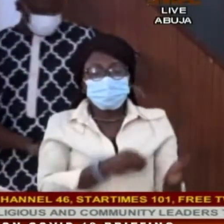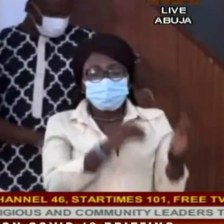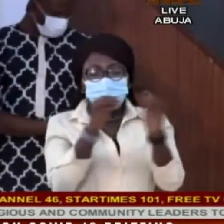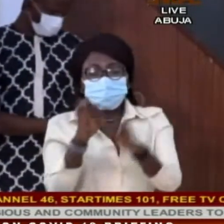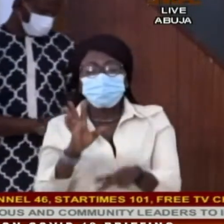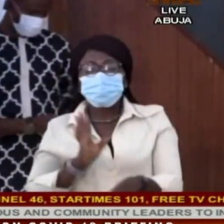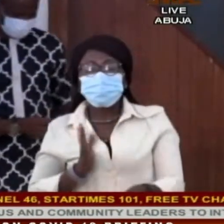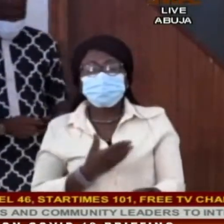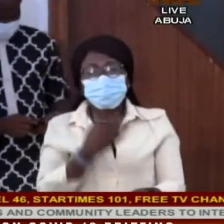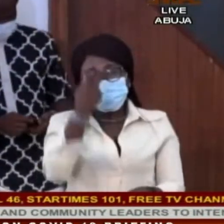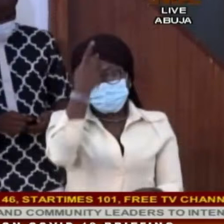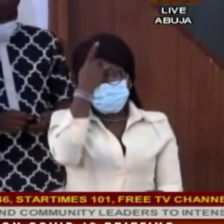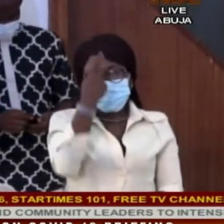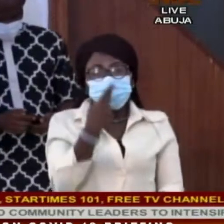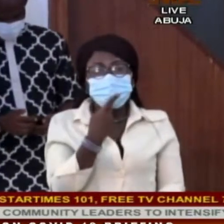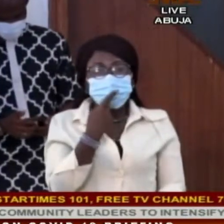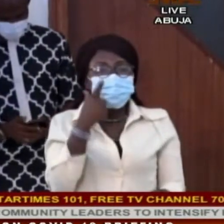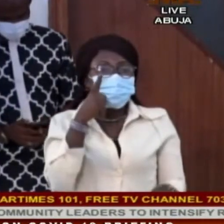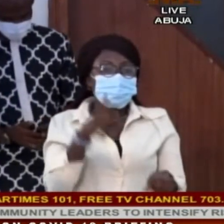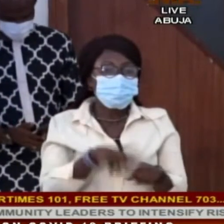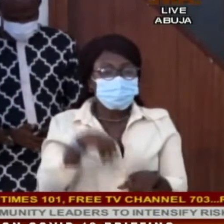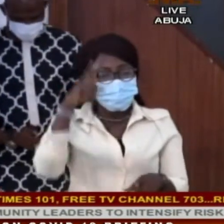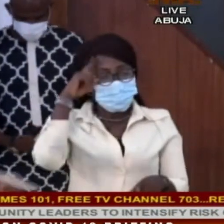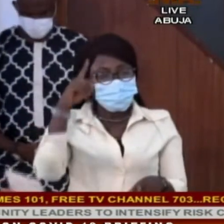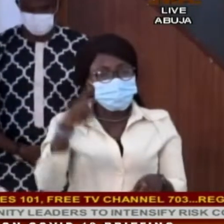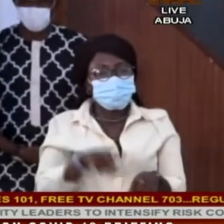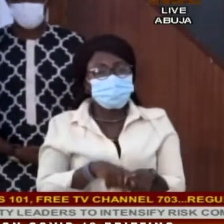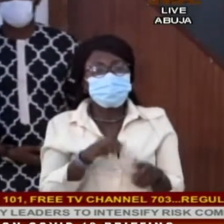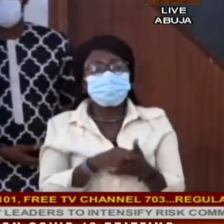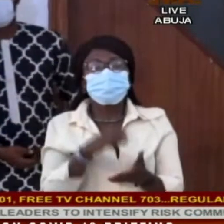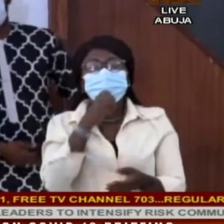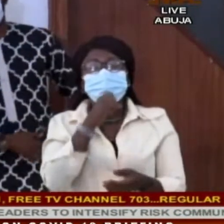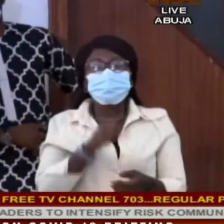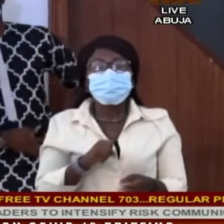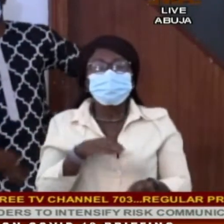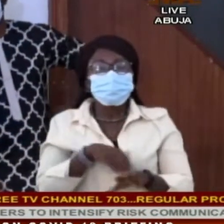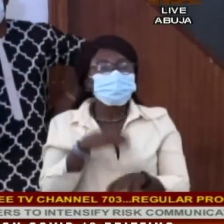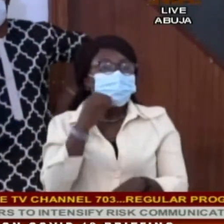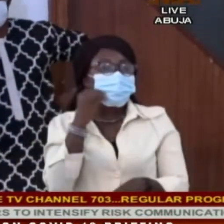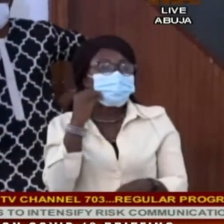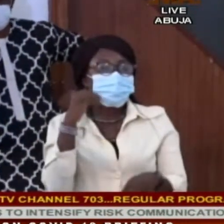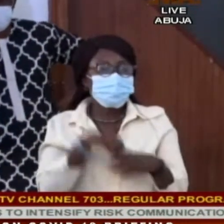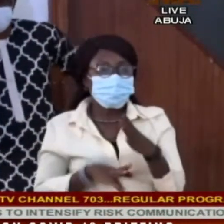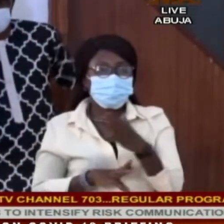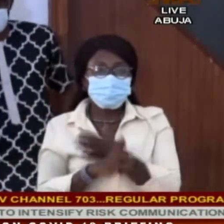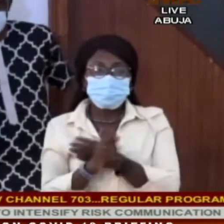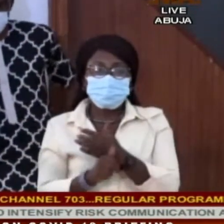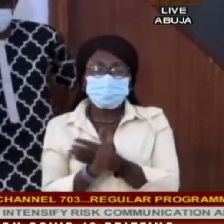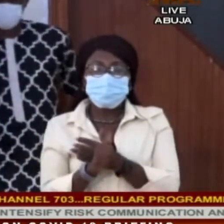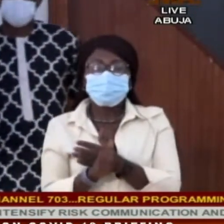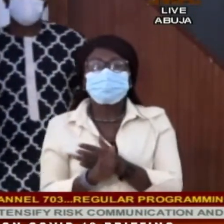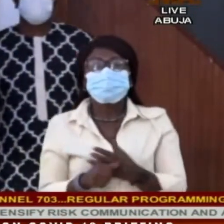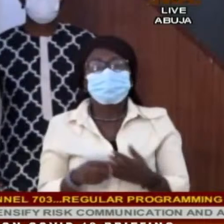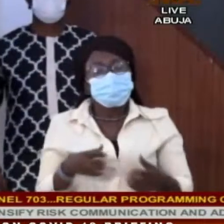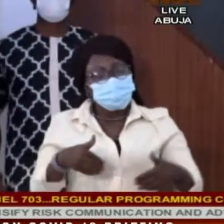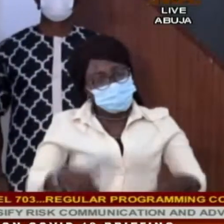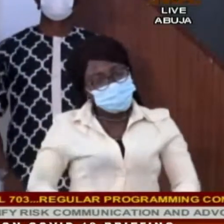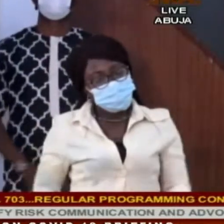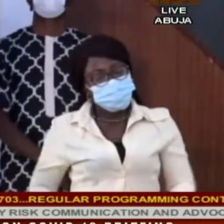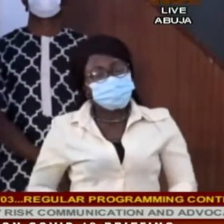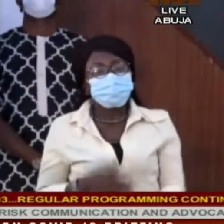is reduced to the barest minimum. And to that extent, we